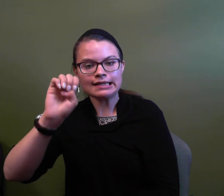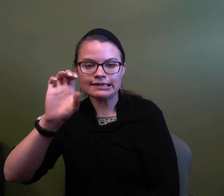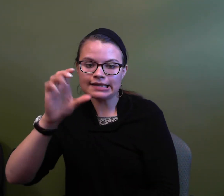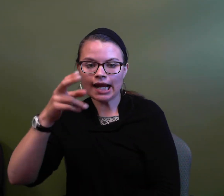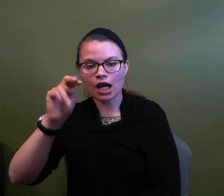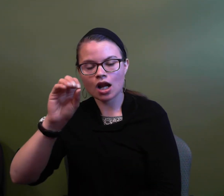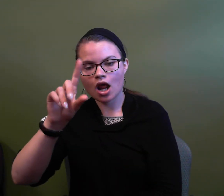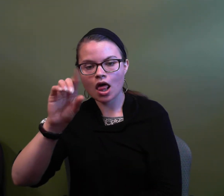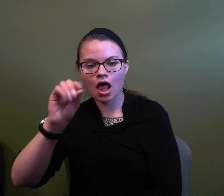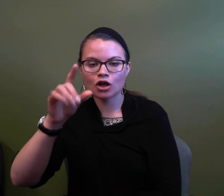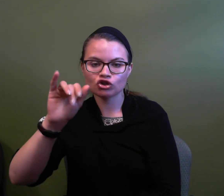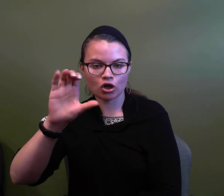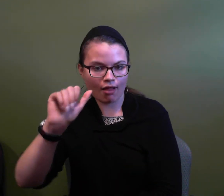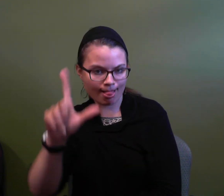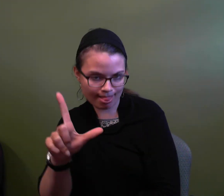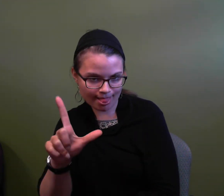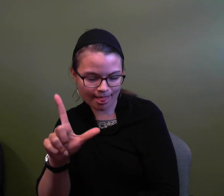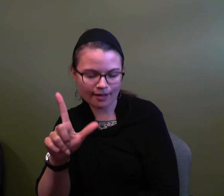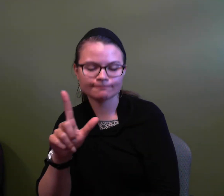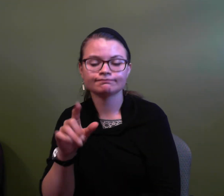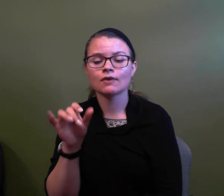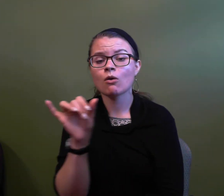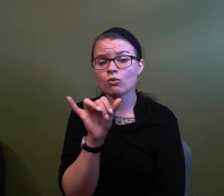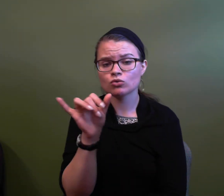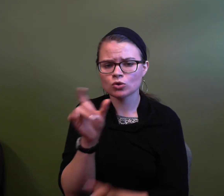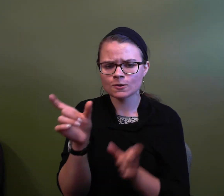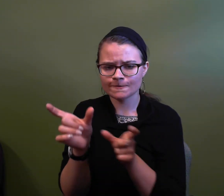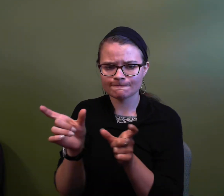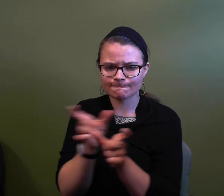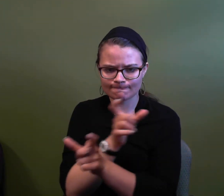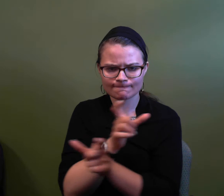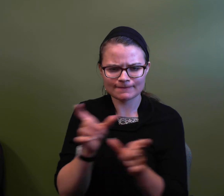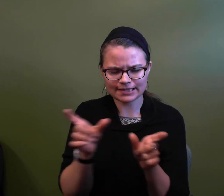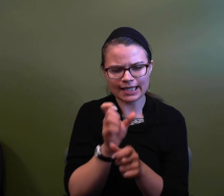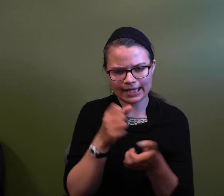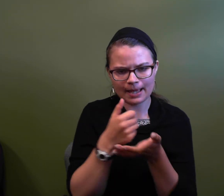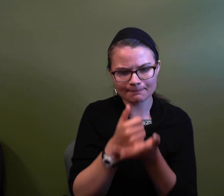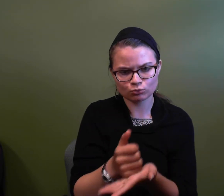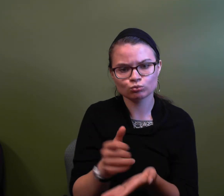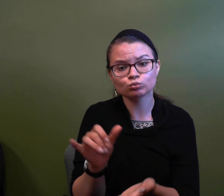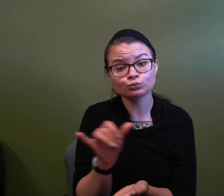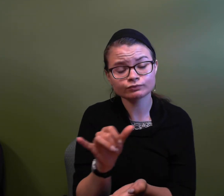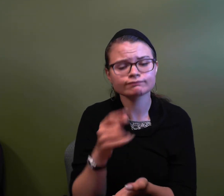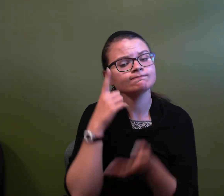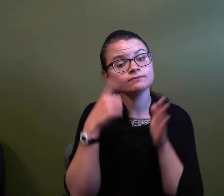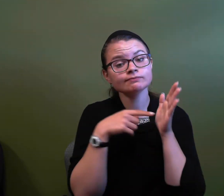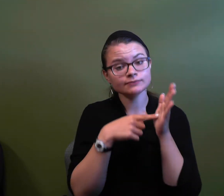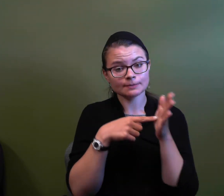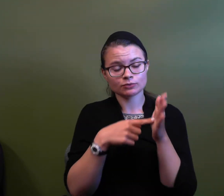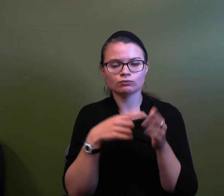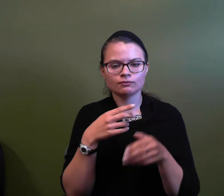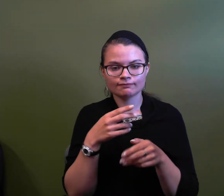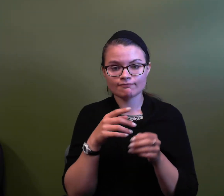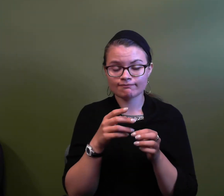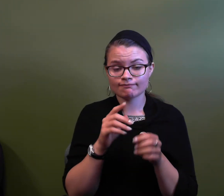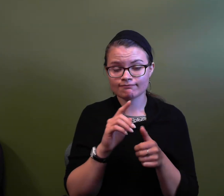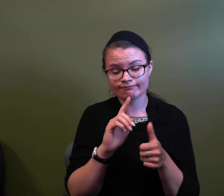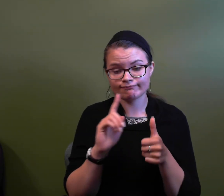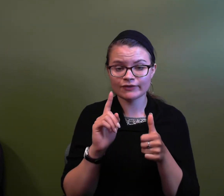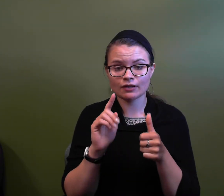placement of the words can help you out. So for example, in our original sentence, or the question, was